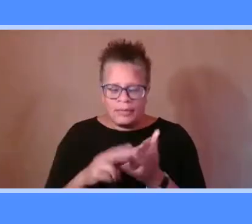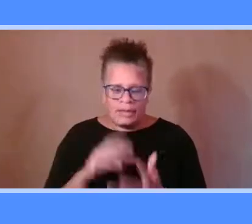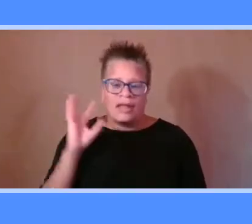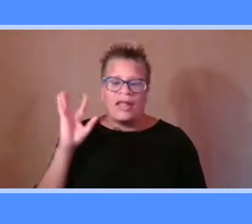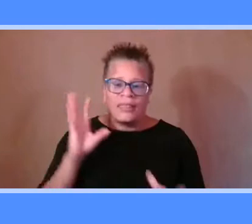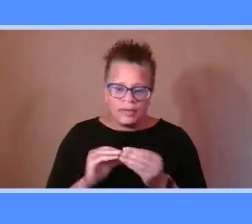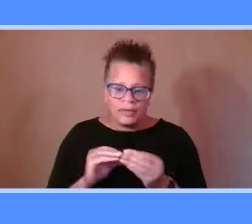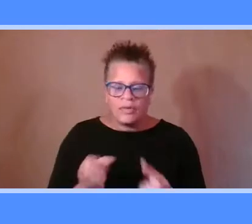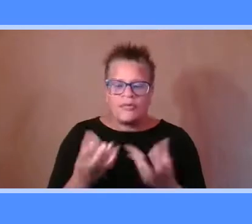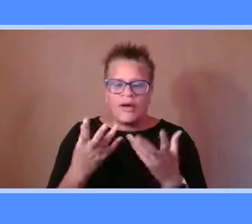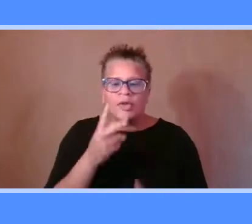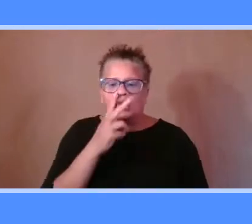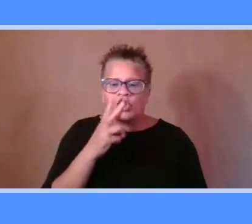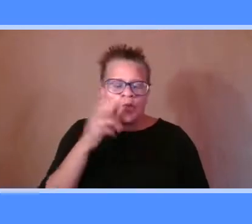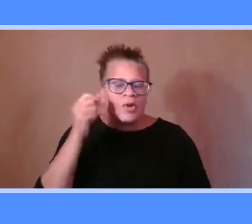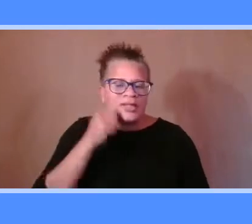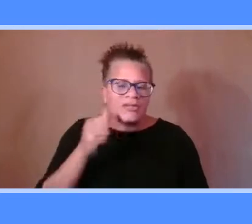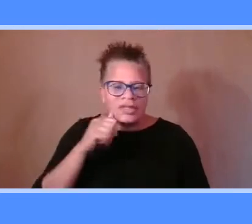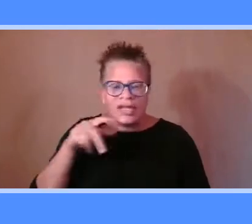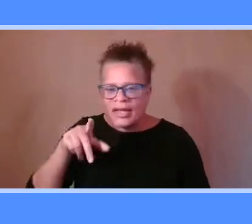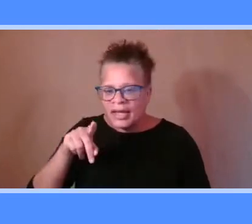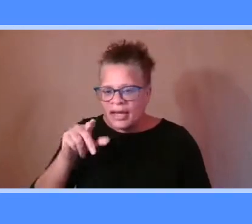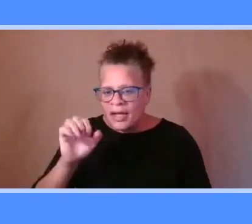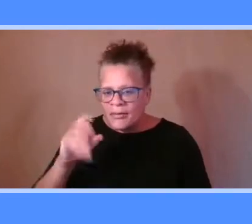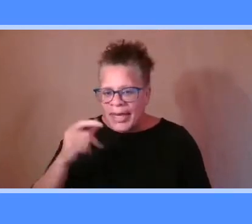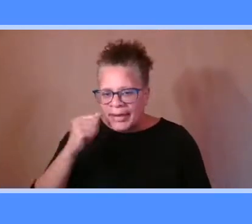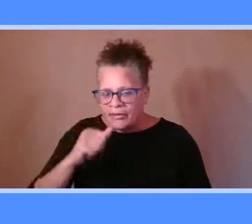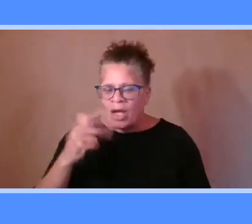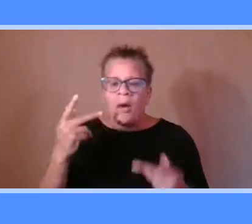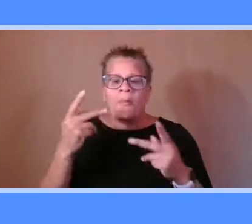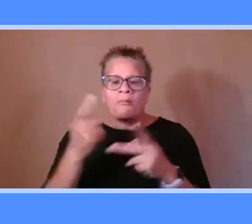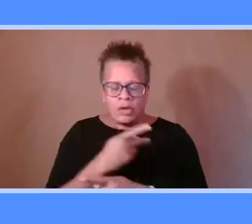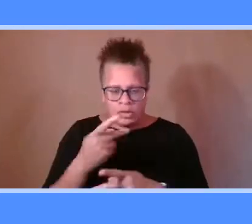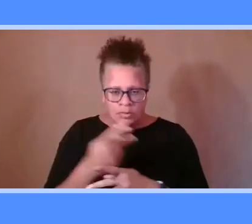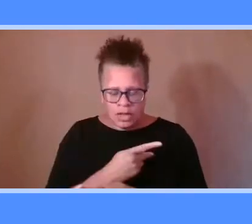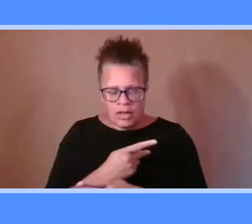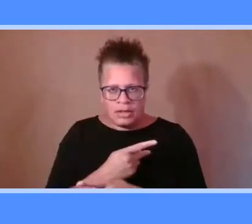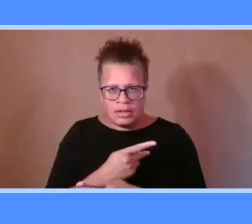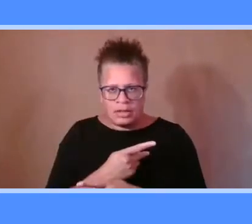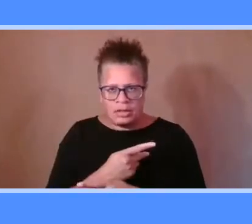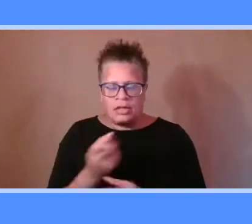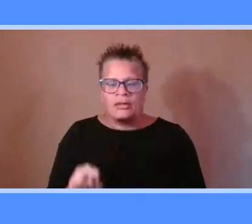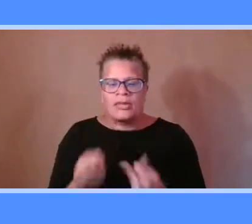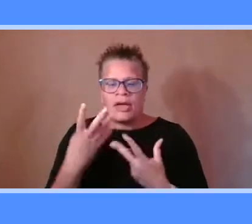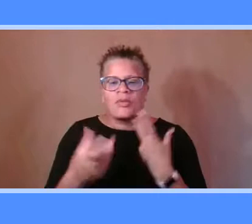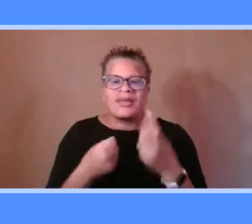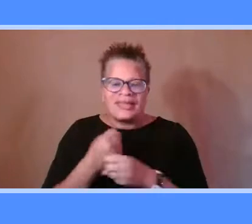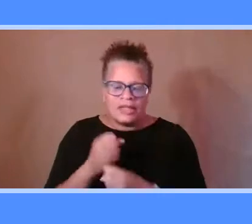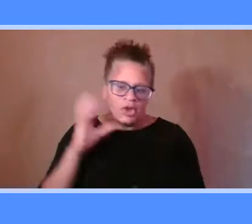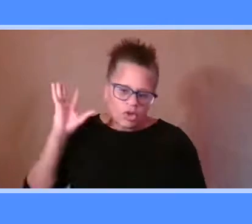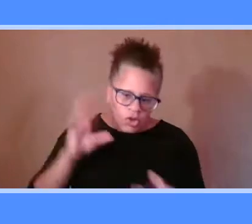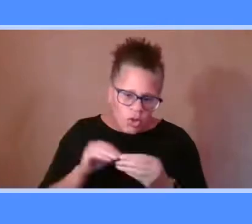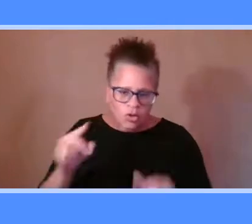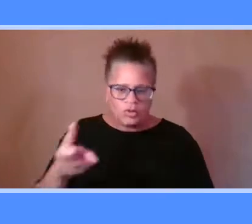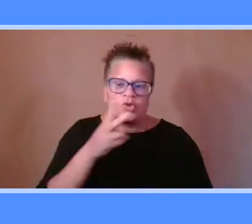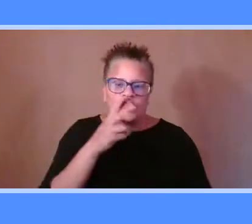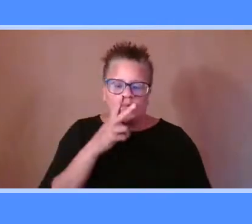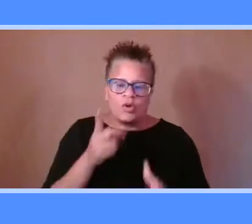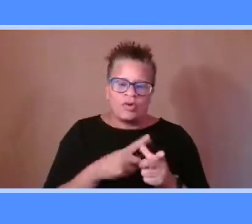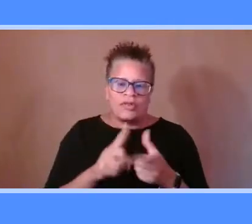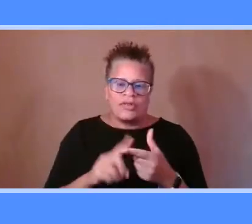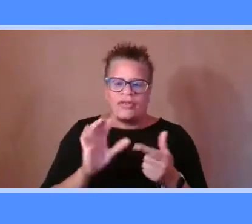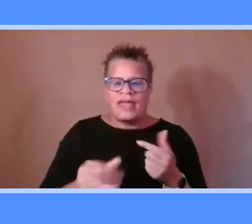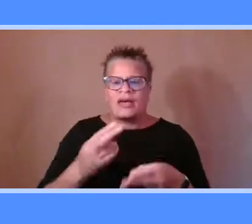of packs a day that you smoke and you multiply that by the number of years that you smoked, and that's your pack